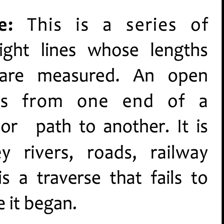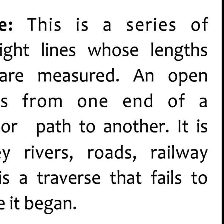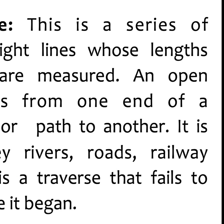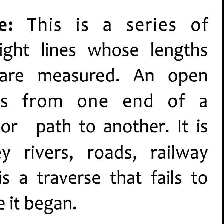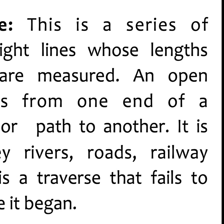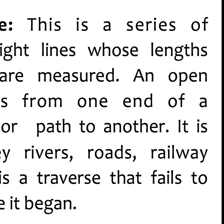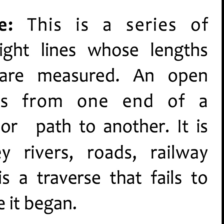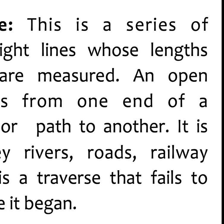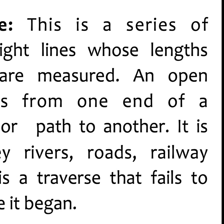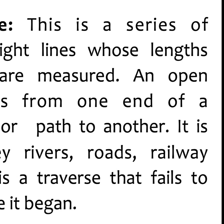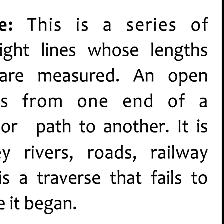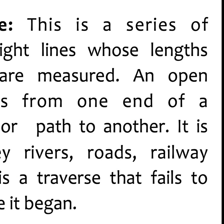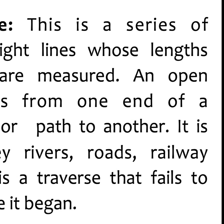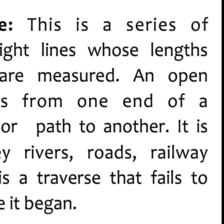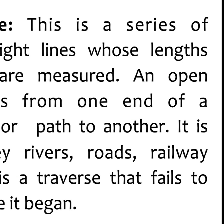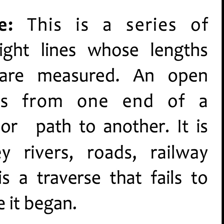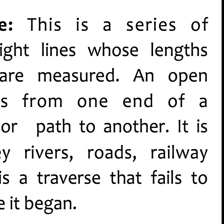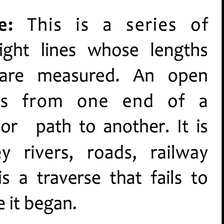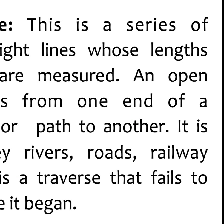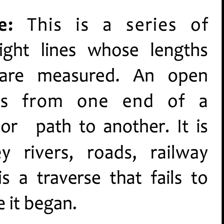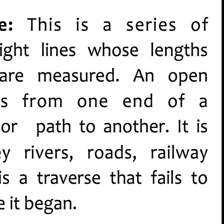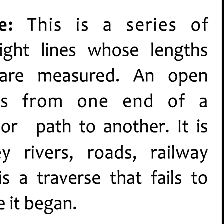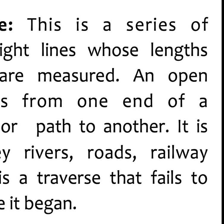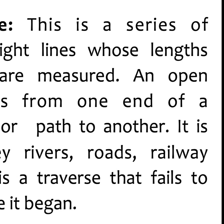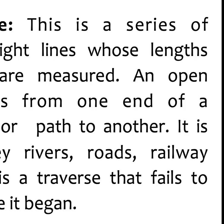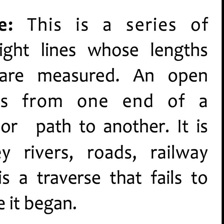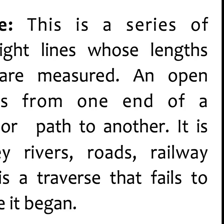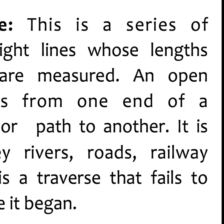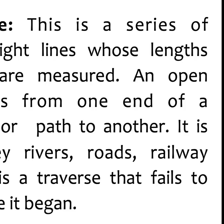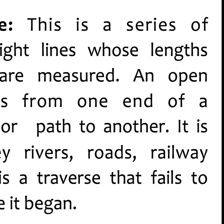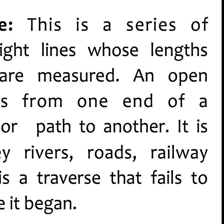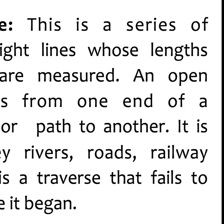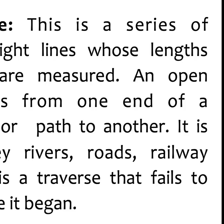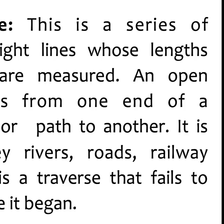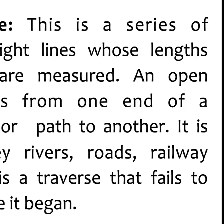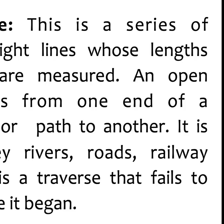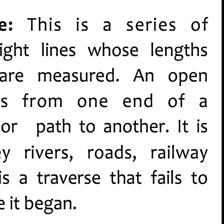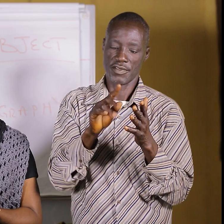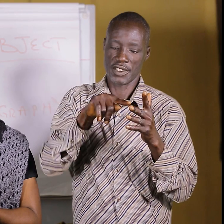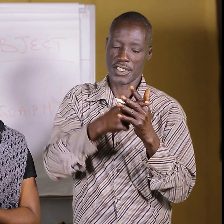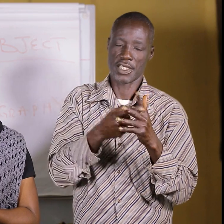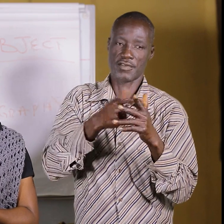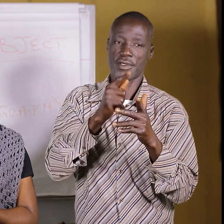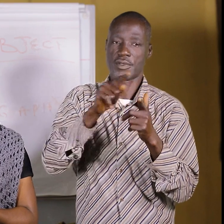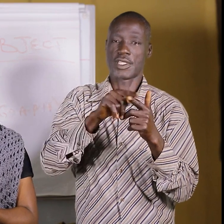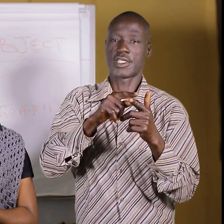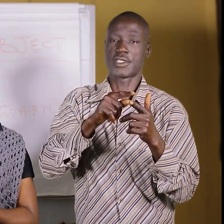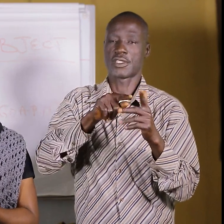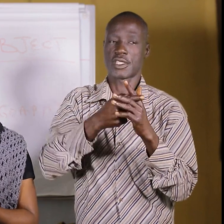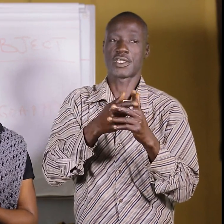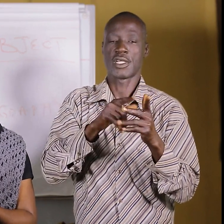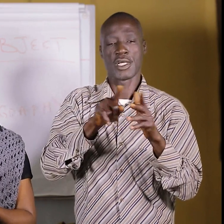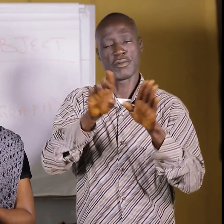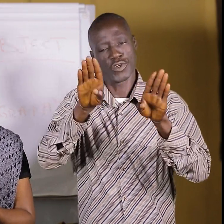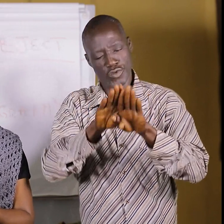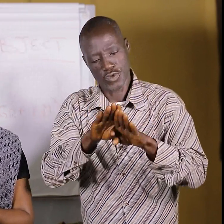open traverse is a traverse that fails to terminate where it begins. Unlike the closed traverse that